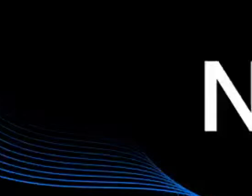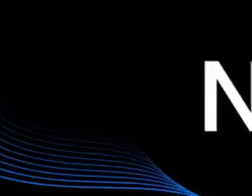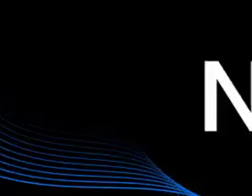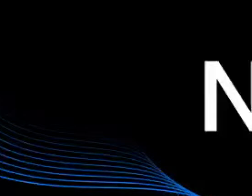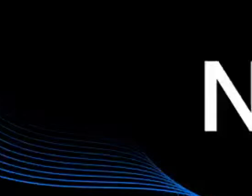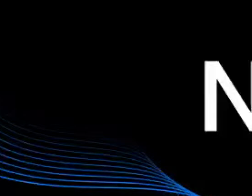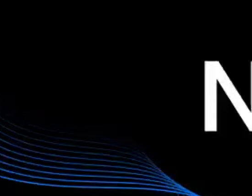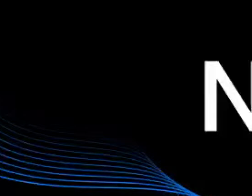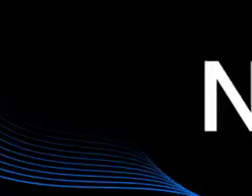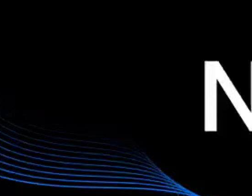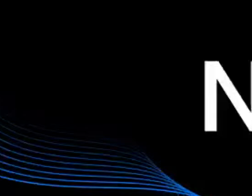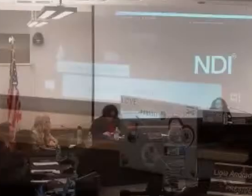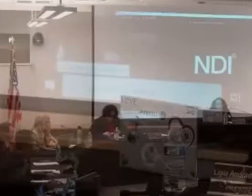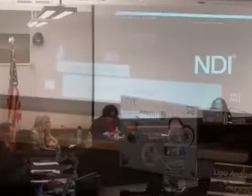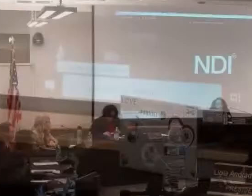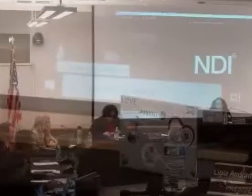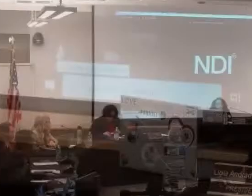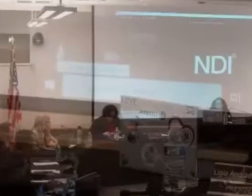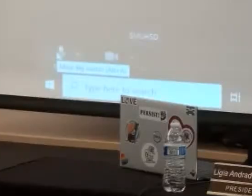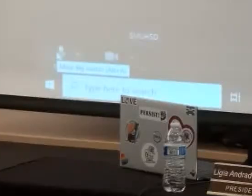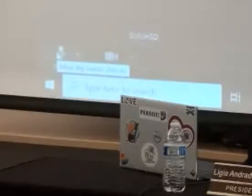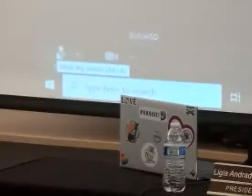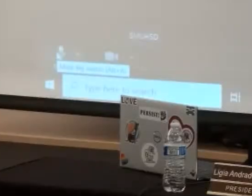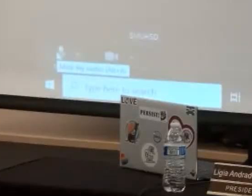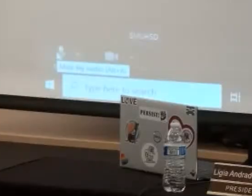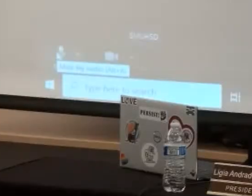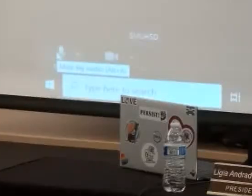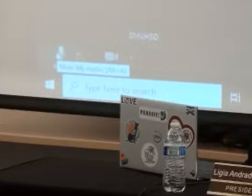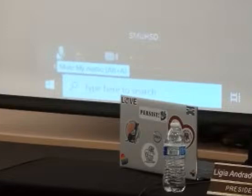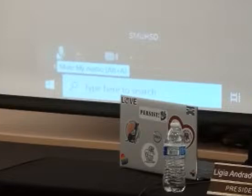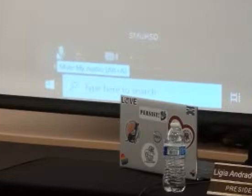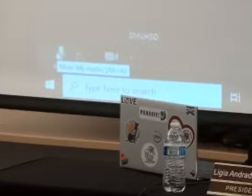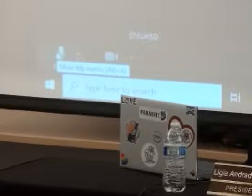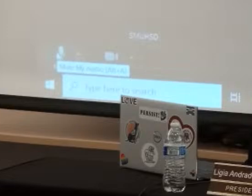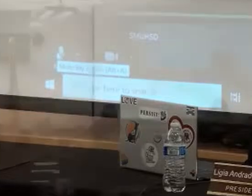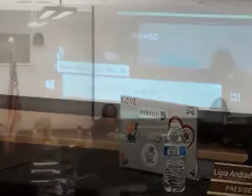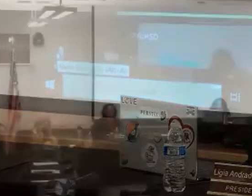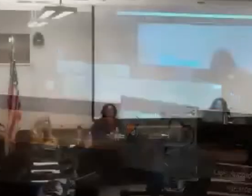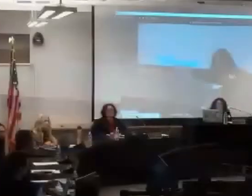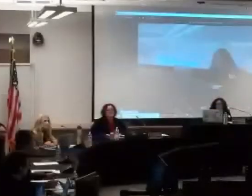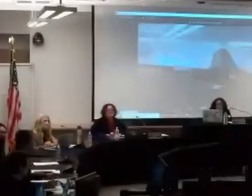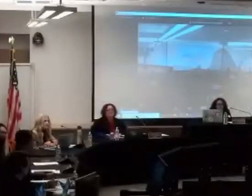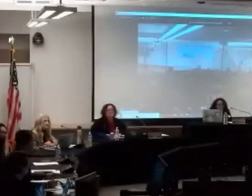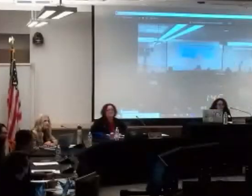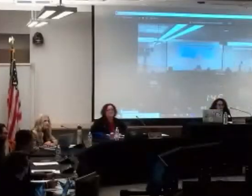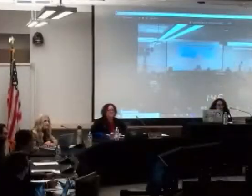Mr. Patel, I'm going to bring the clock back so you can have some of your time back.